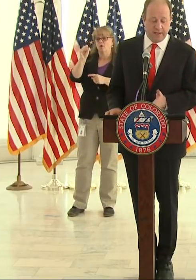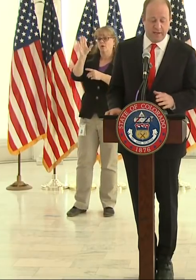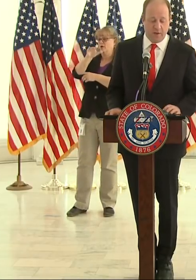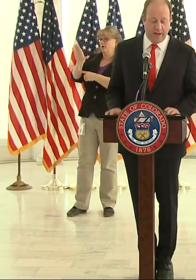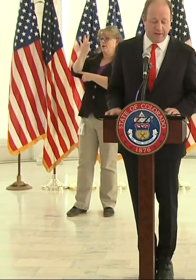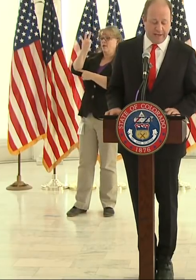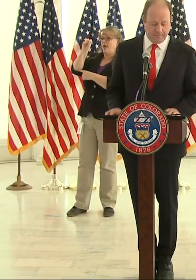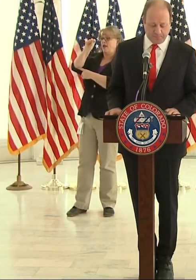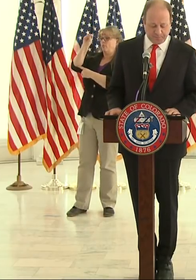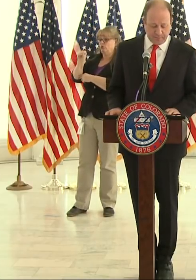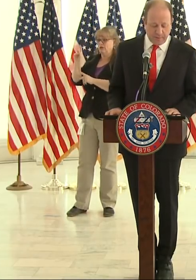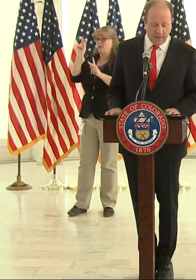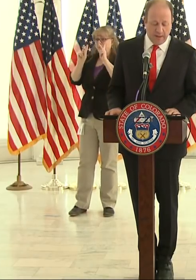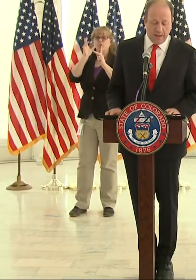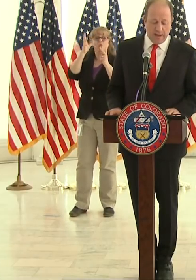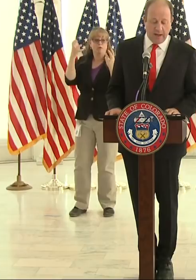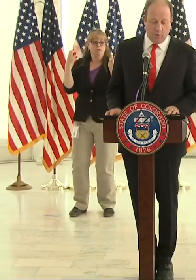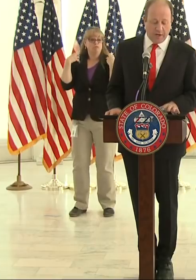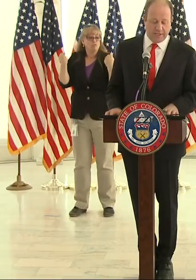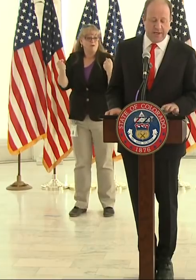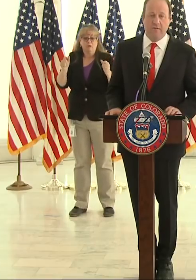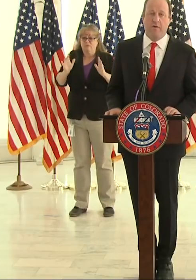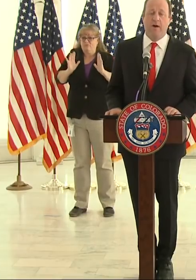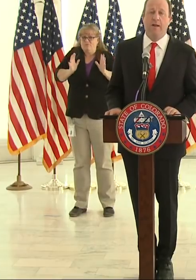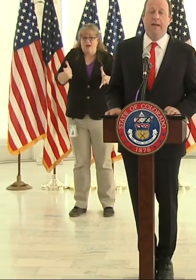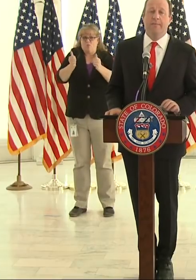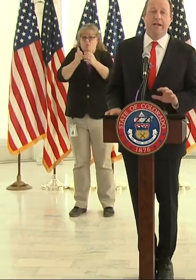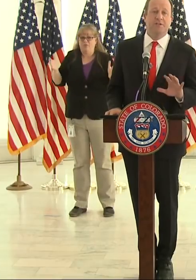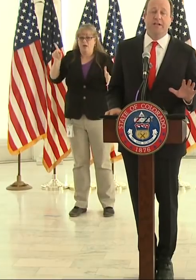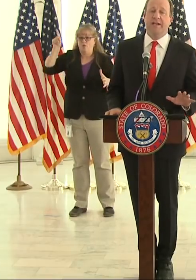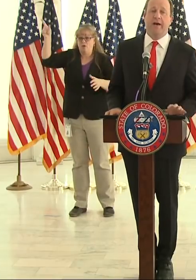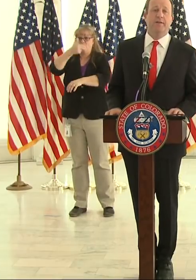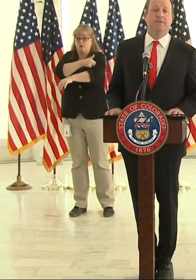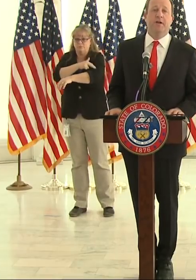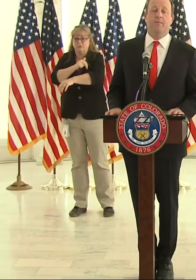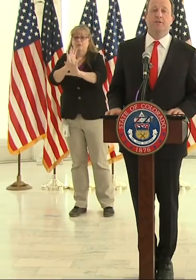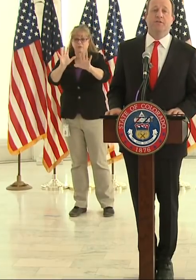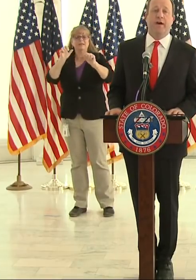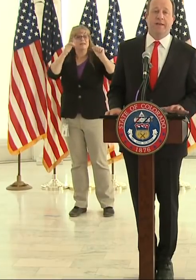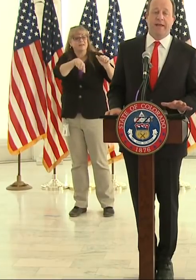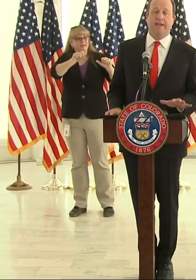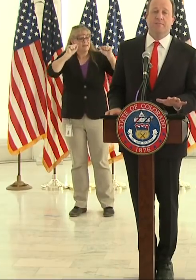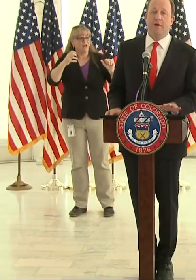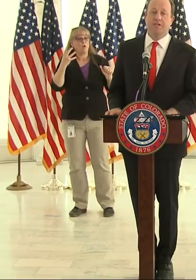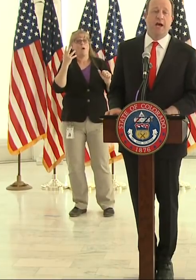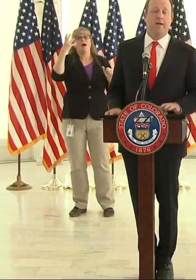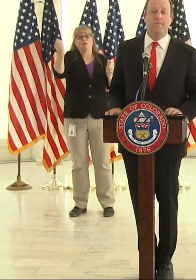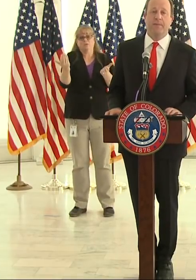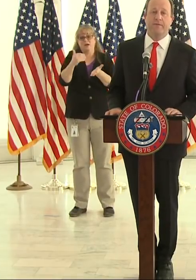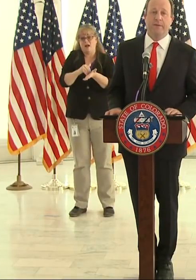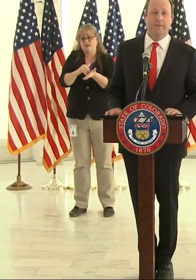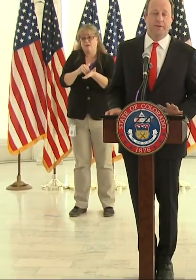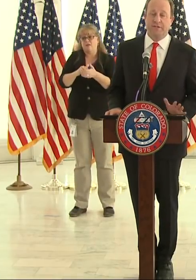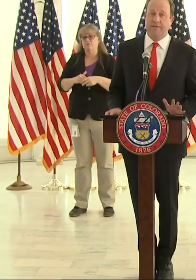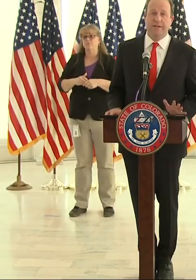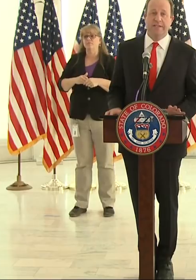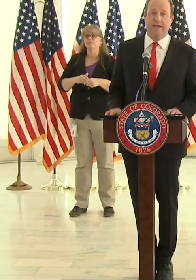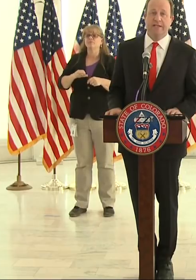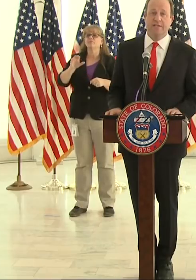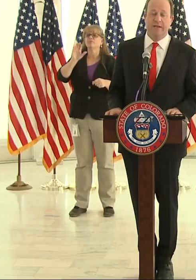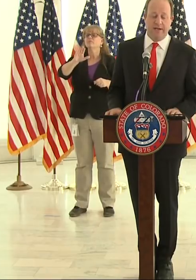they can go out again. 1 in 10 overall. But as you dig down in those numbers, you find that is much higher for people